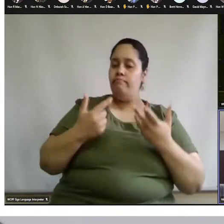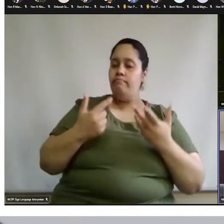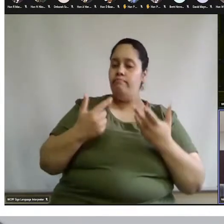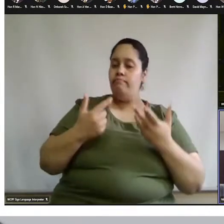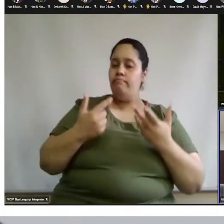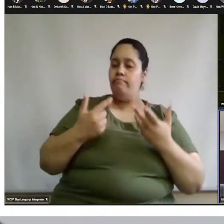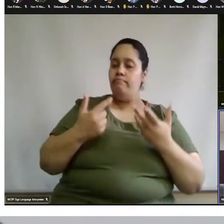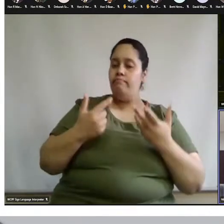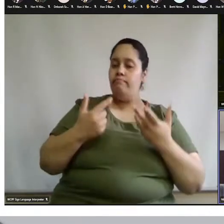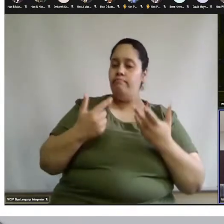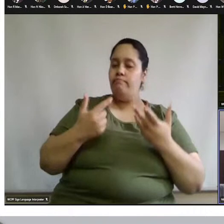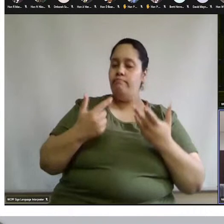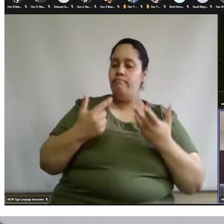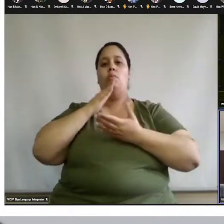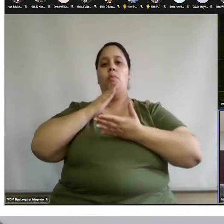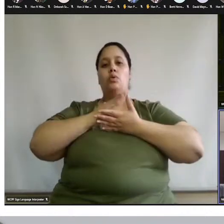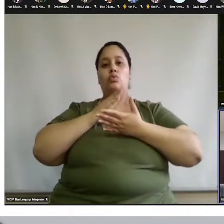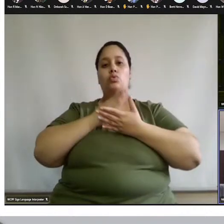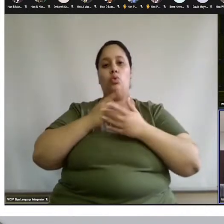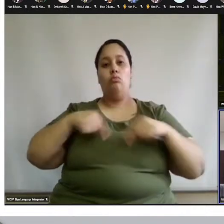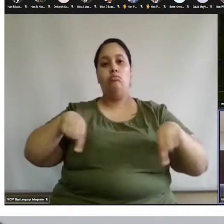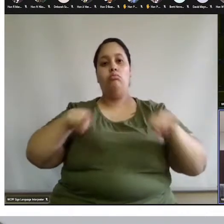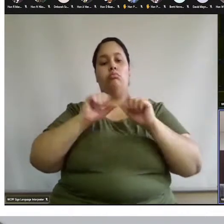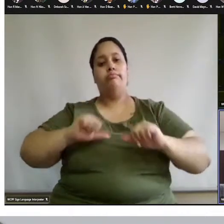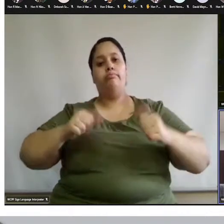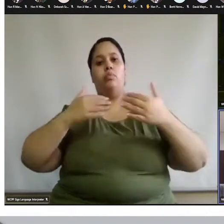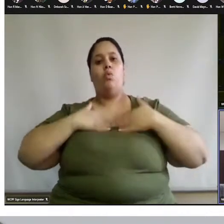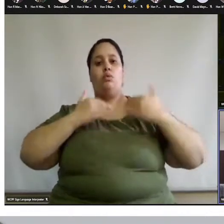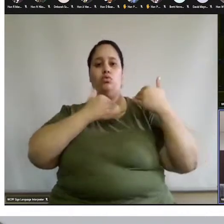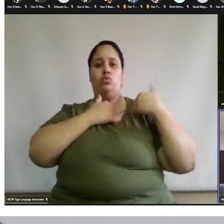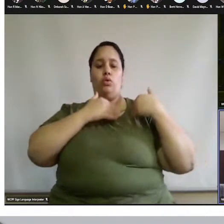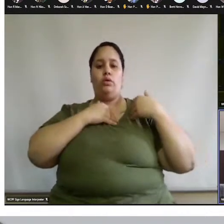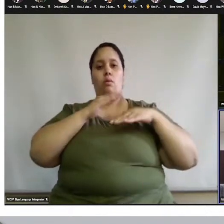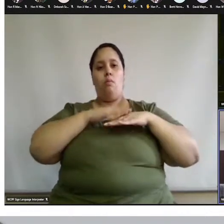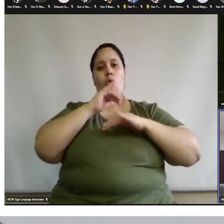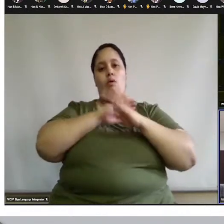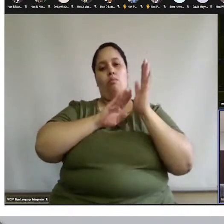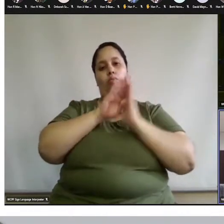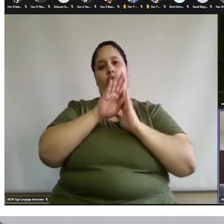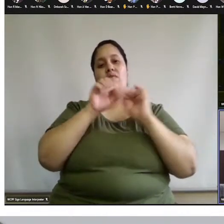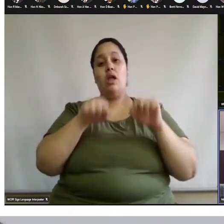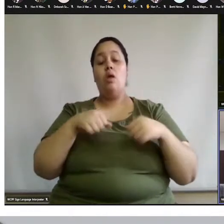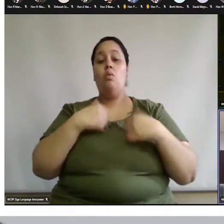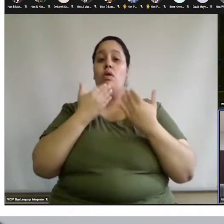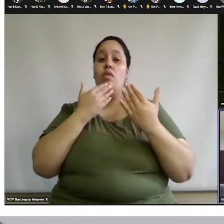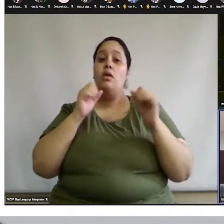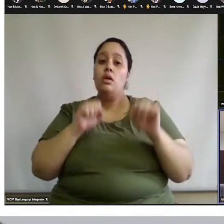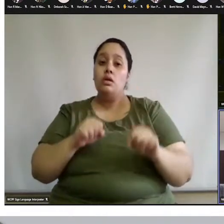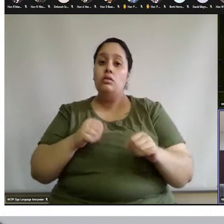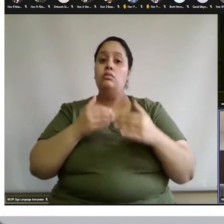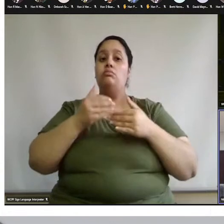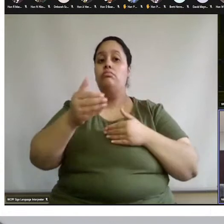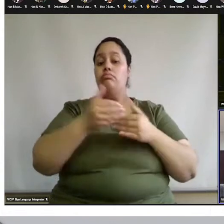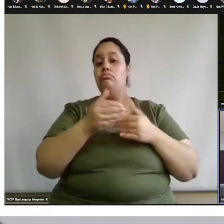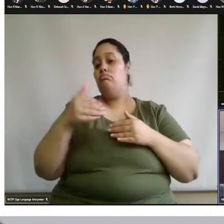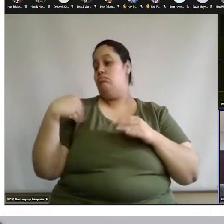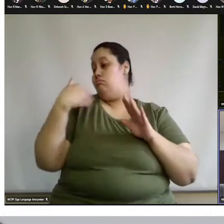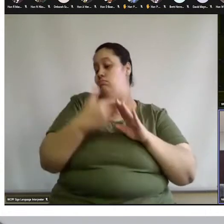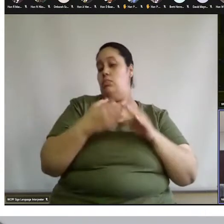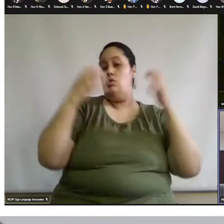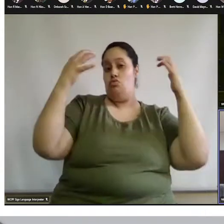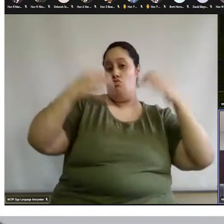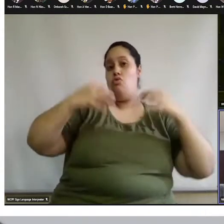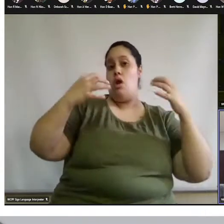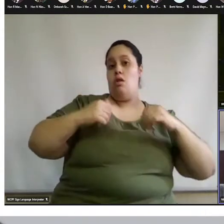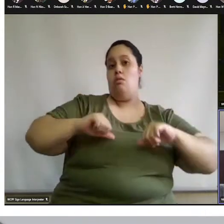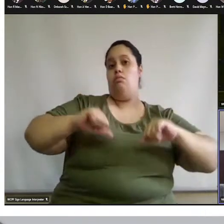to make sure that we ensure greater water security. We are very thankful that in the recent past, we had quite a lot of rain and